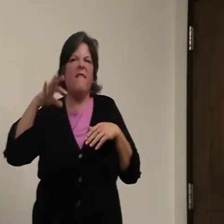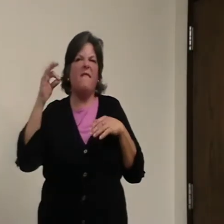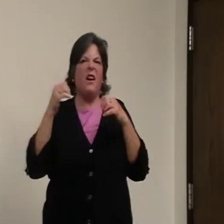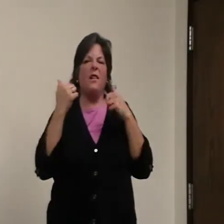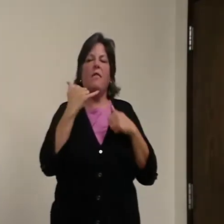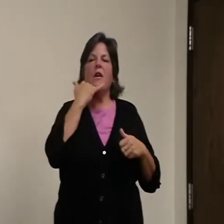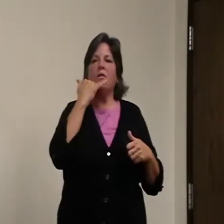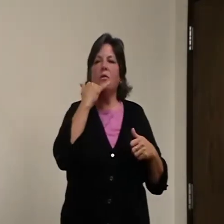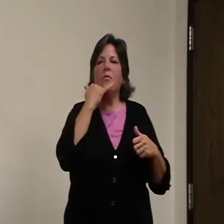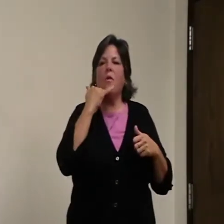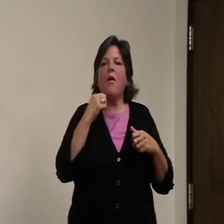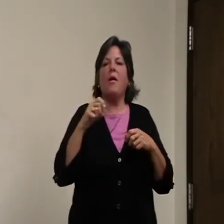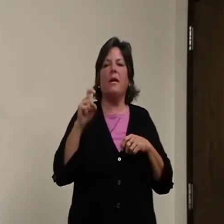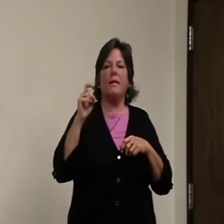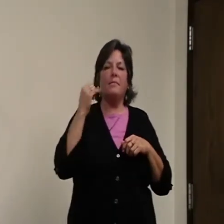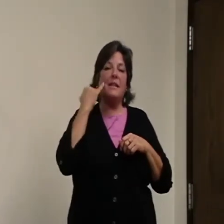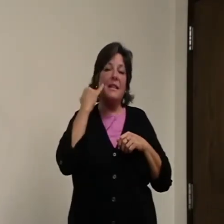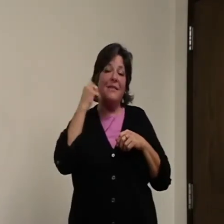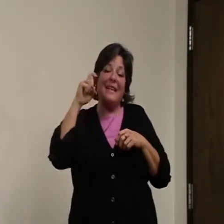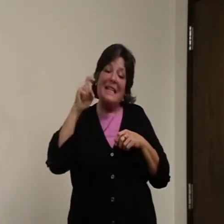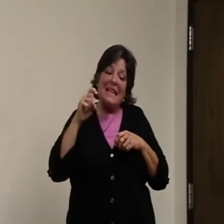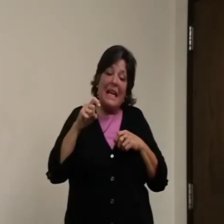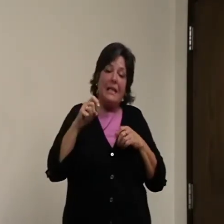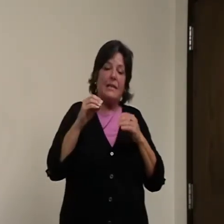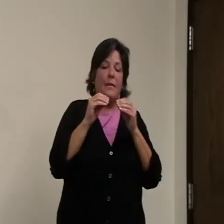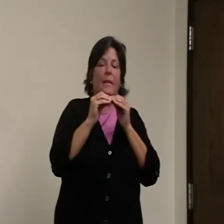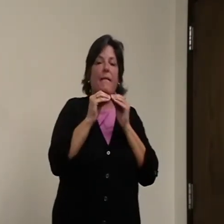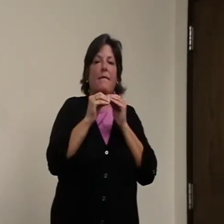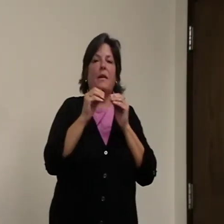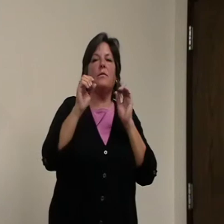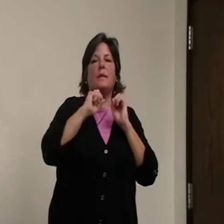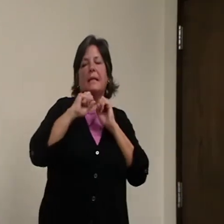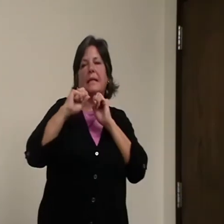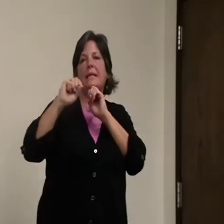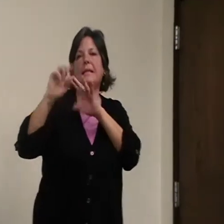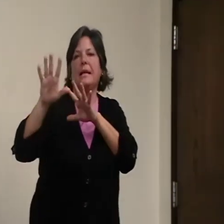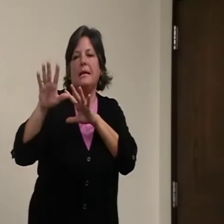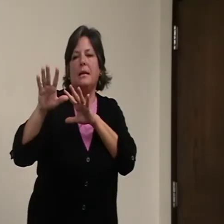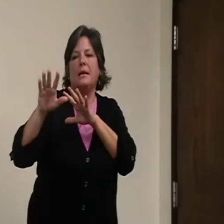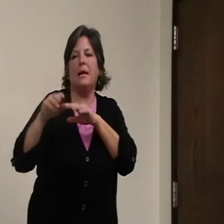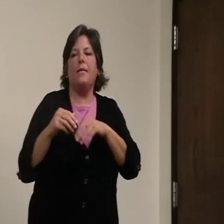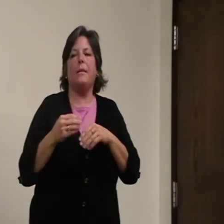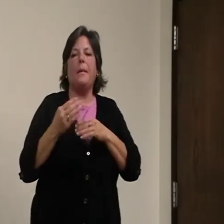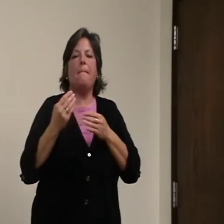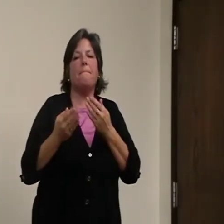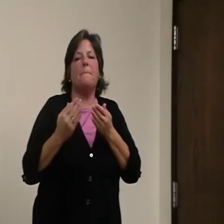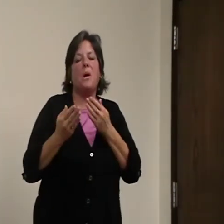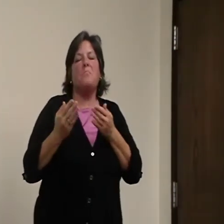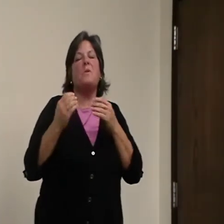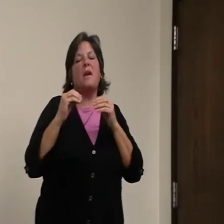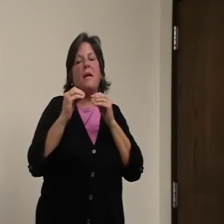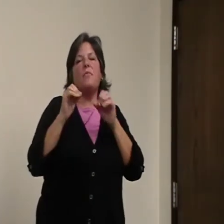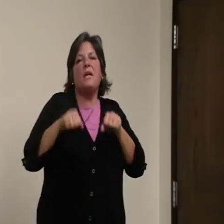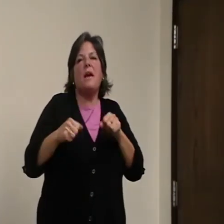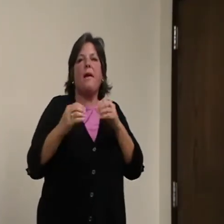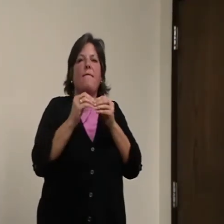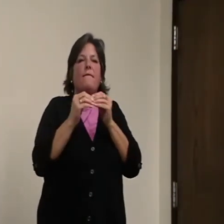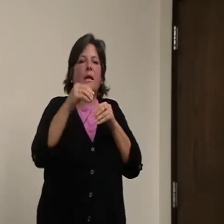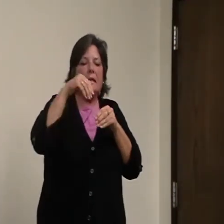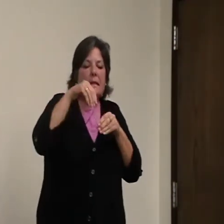repaired. So in terms of repairs and service, we do all of that at our clinic. That goes back to your question that I haven't gotten back to yet,